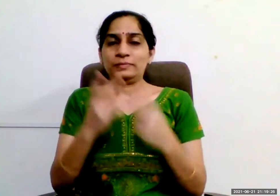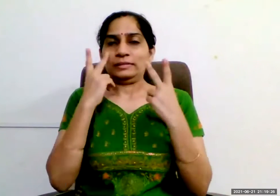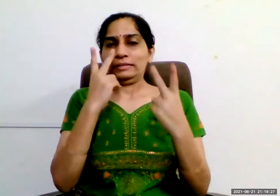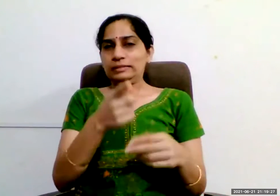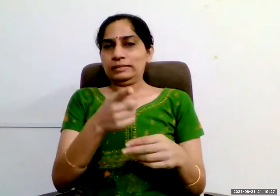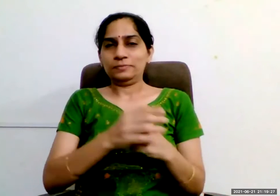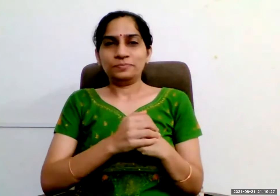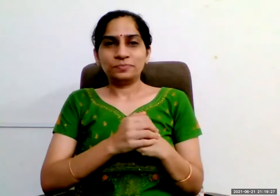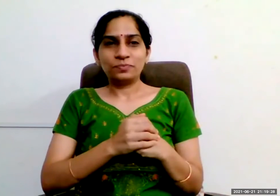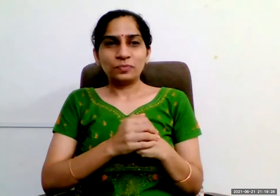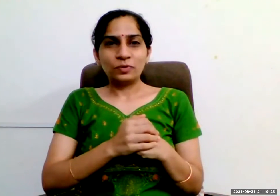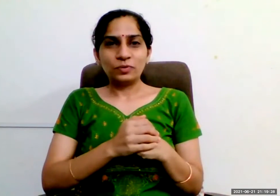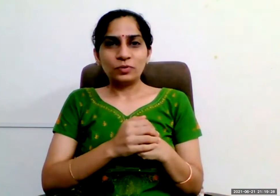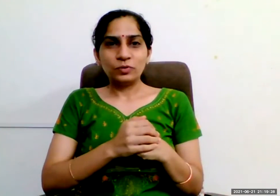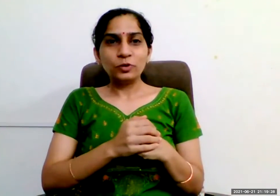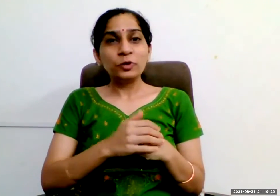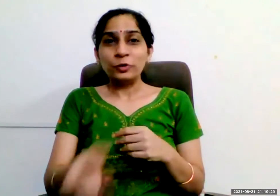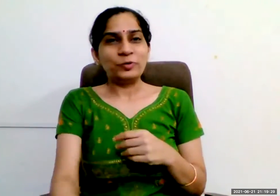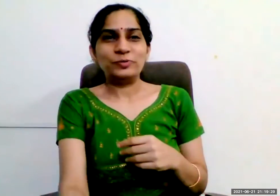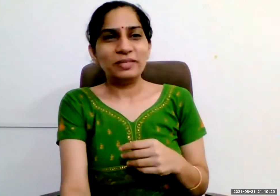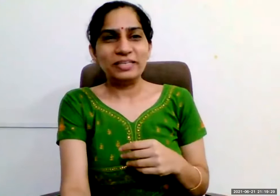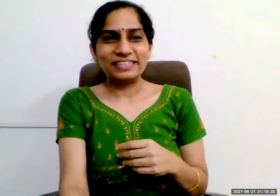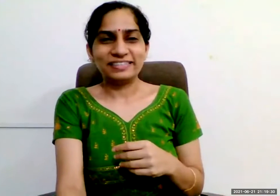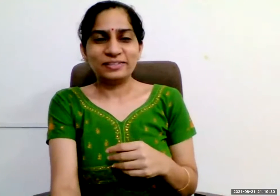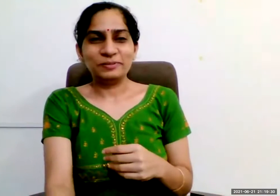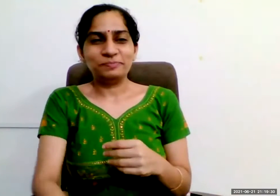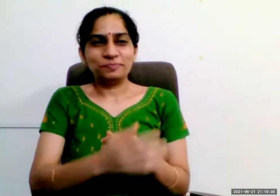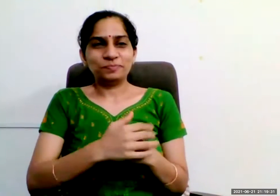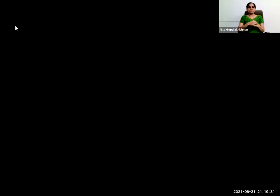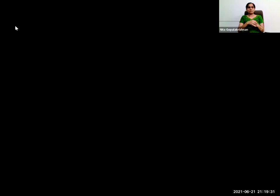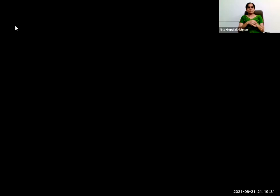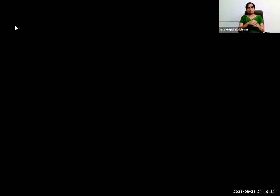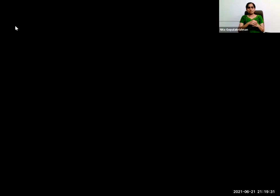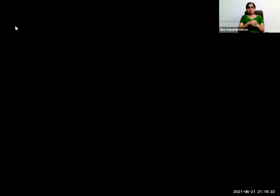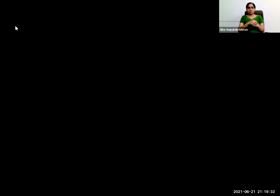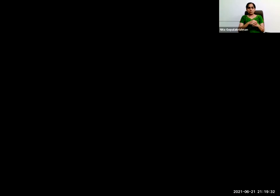Nita, sorry, I cut you in between. No, no, no. Please. Okay.